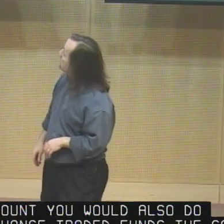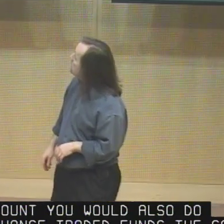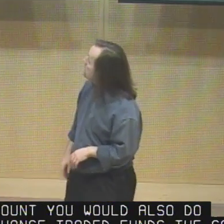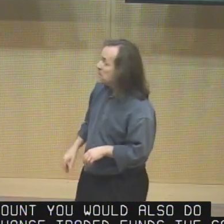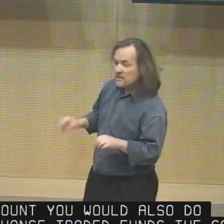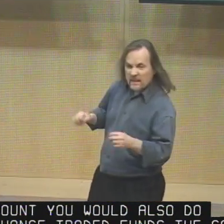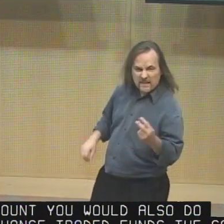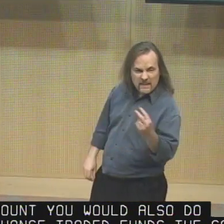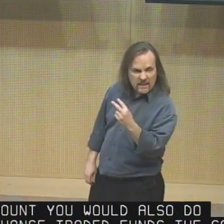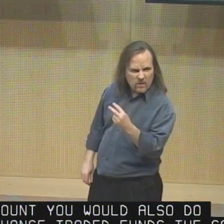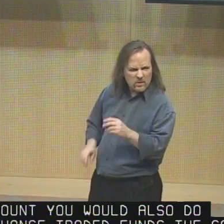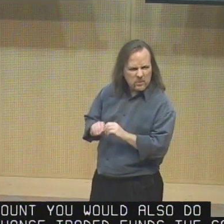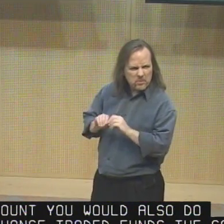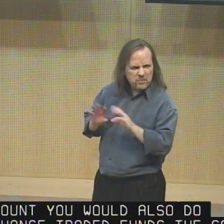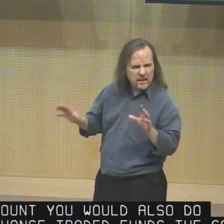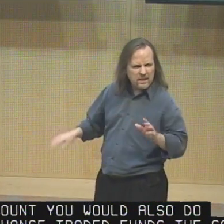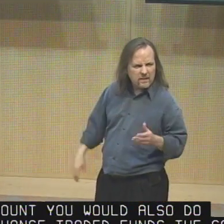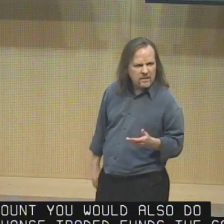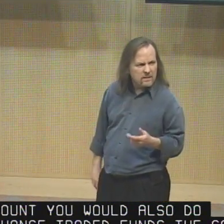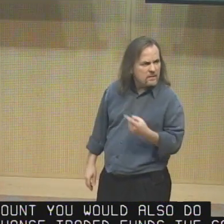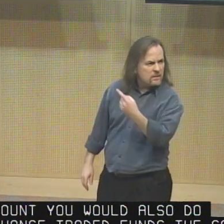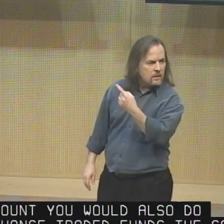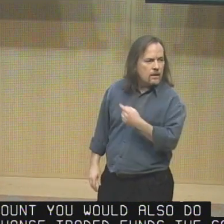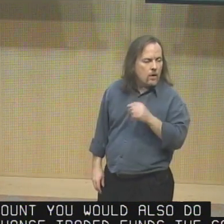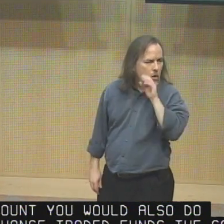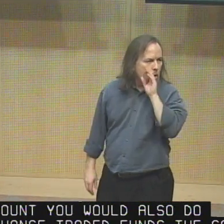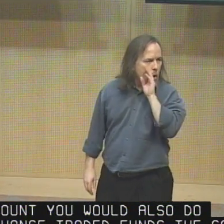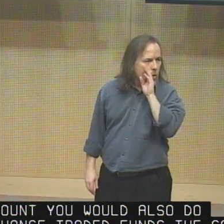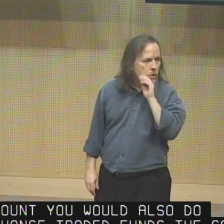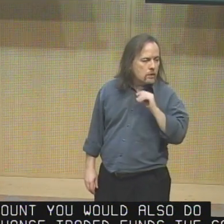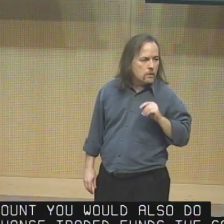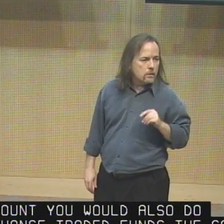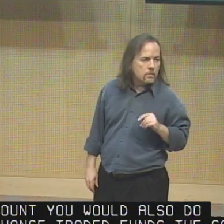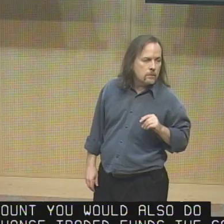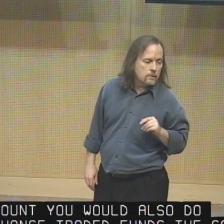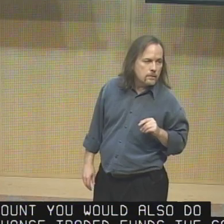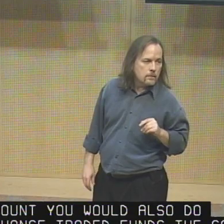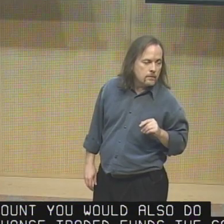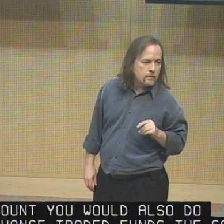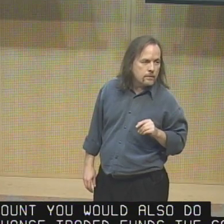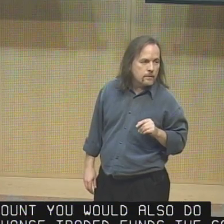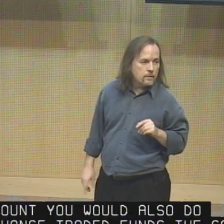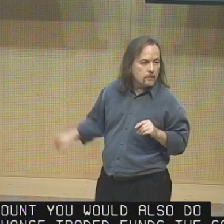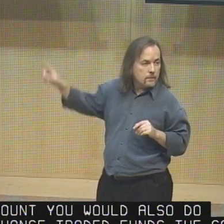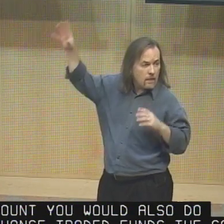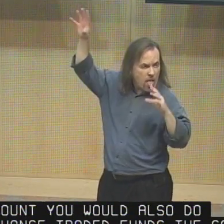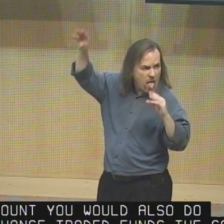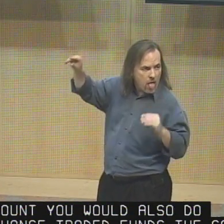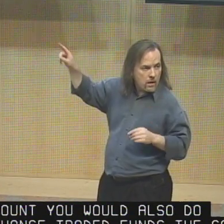Can you see this? It seems rather bright. I wonder if we could dim the lights. Can somebody dim the